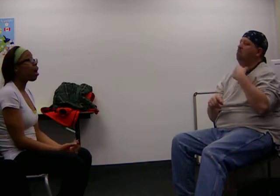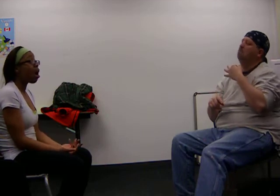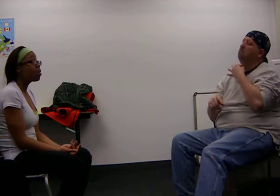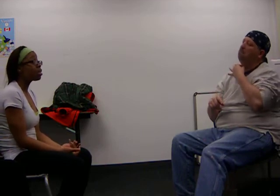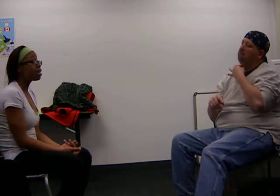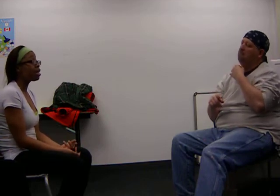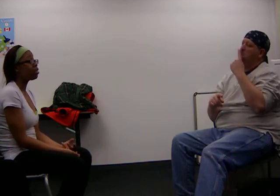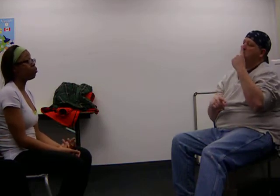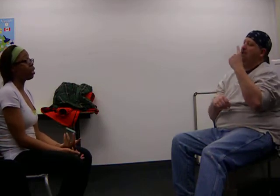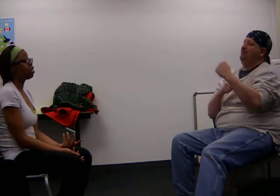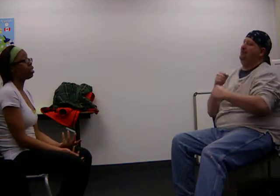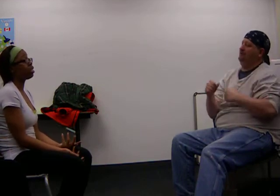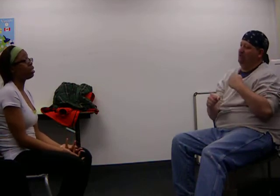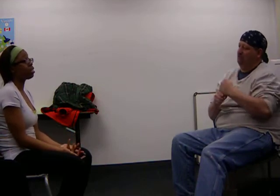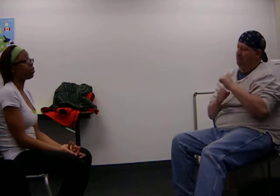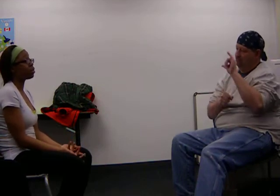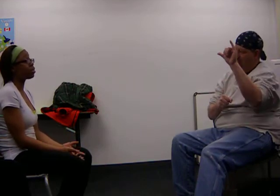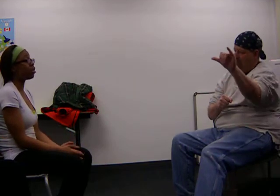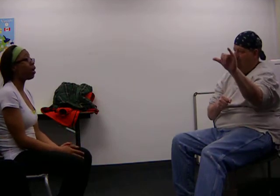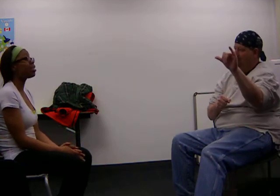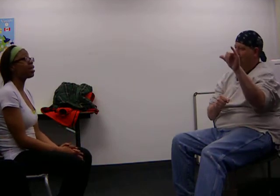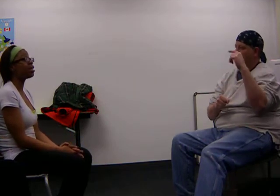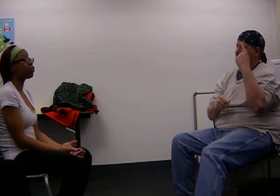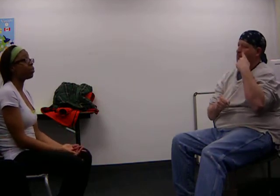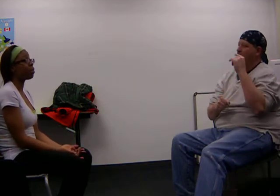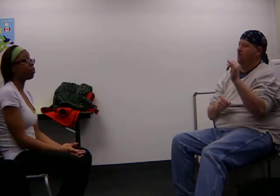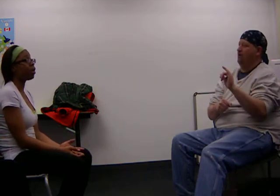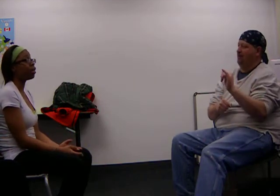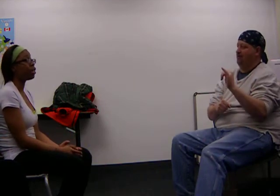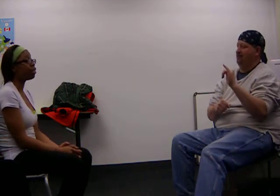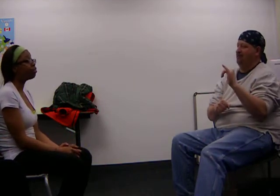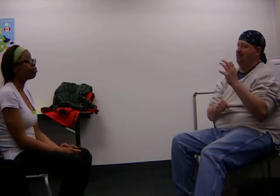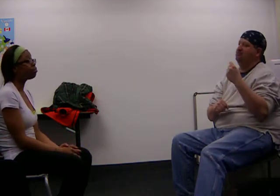always attend Washington in the summer. So I stayed there for maybe 1 year.